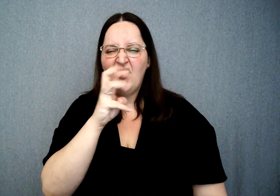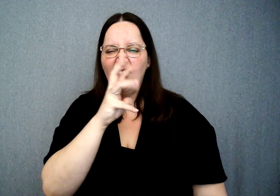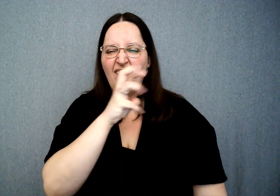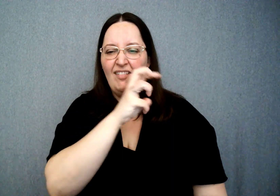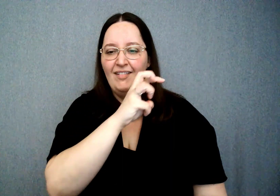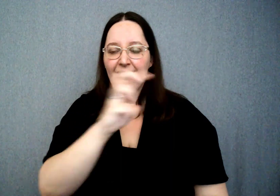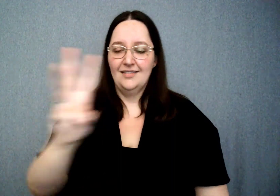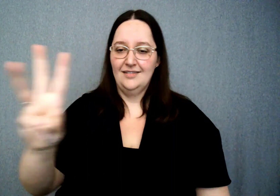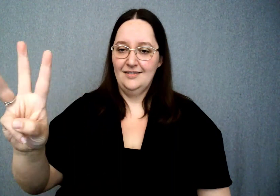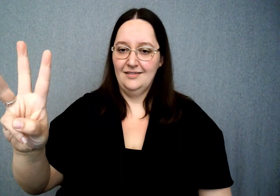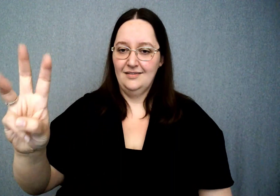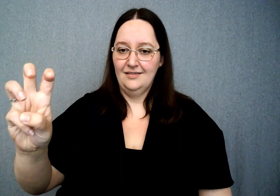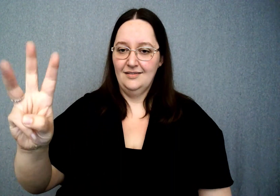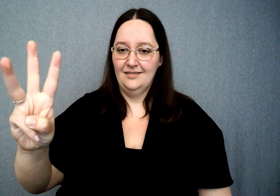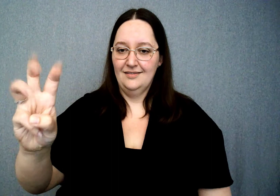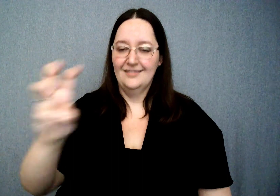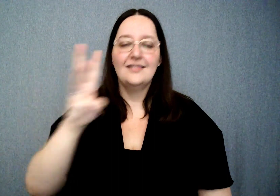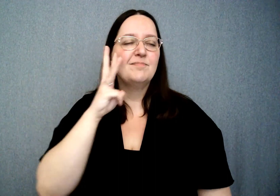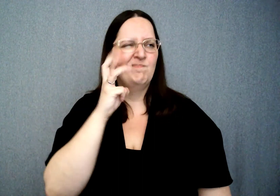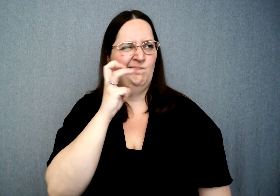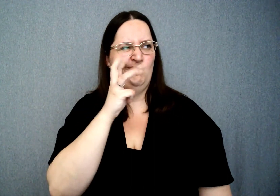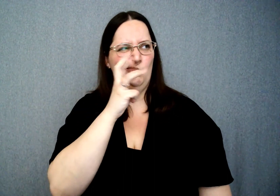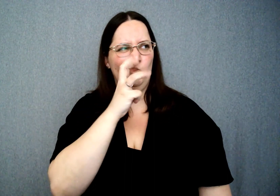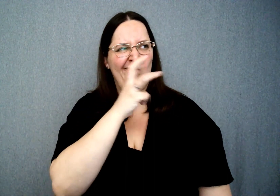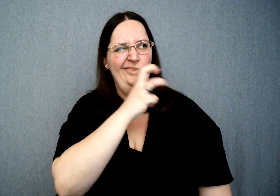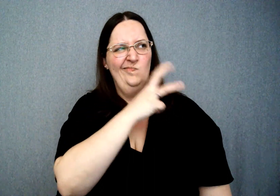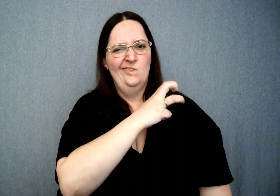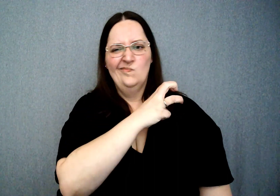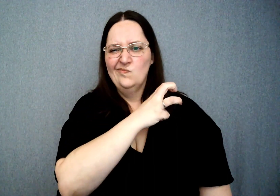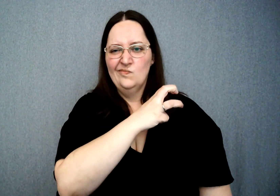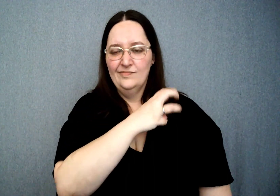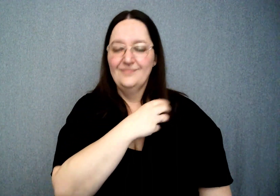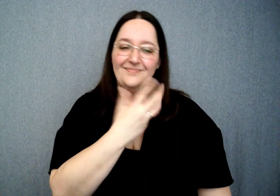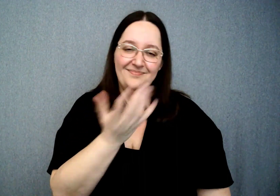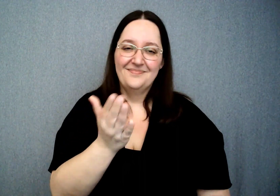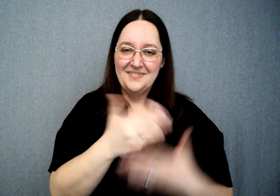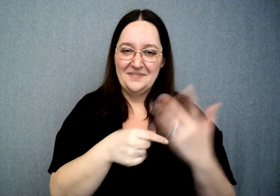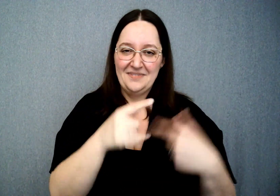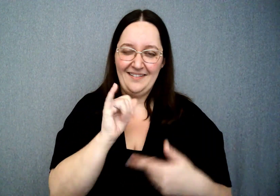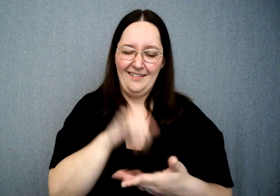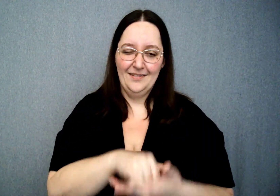You can also sign weird this way. Bending W going across your face.